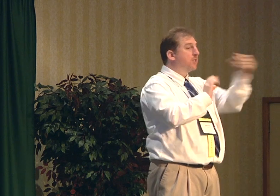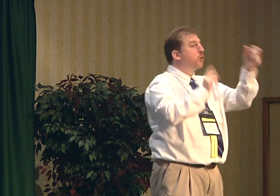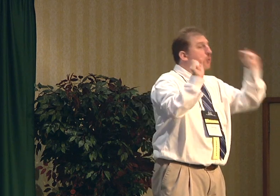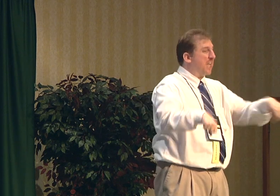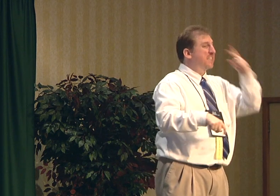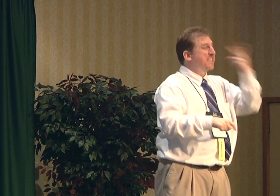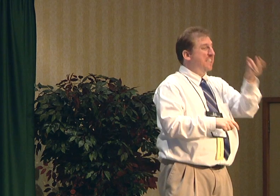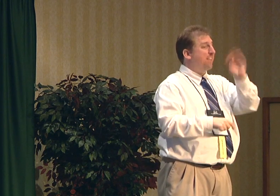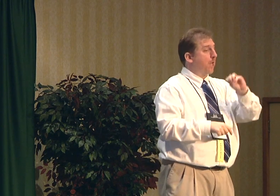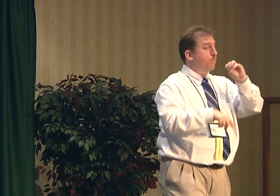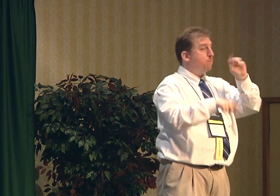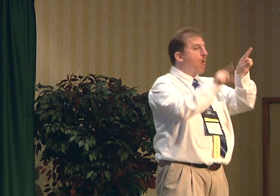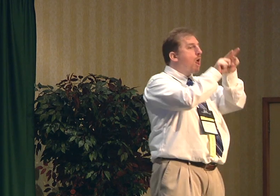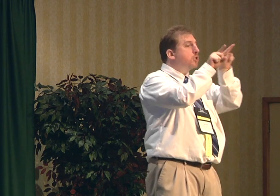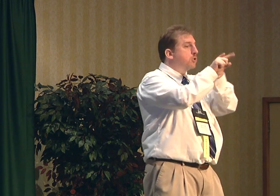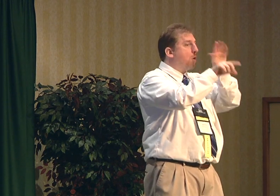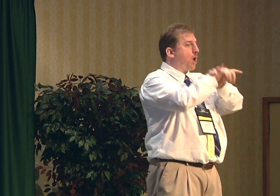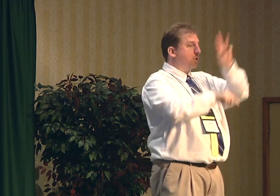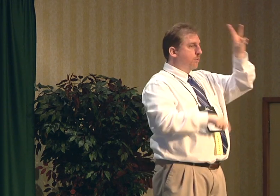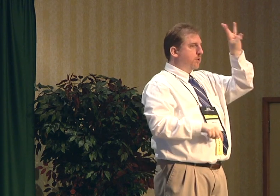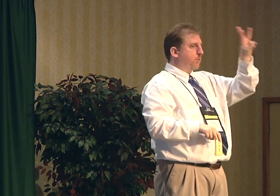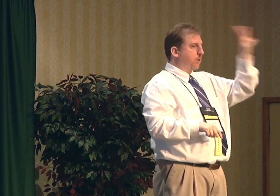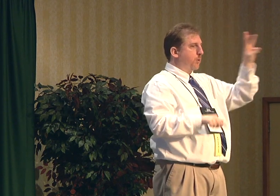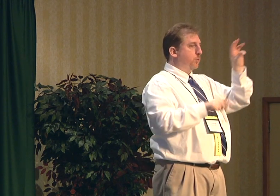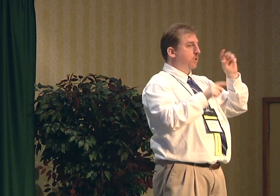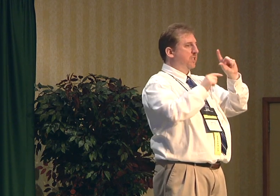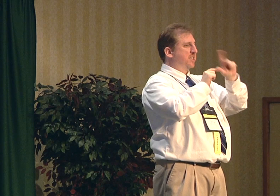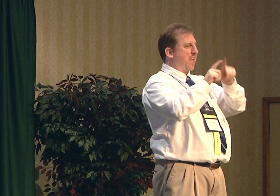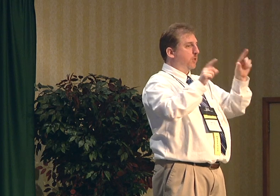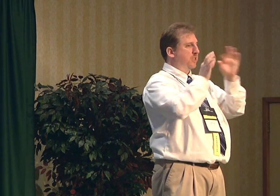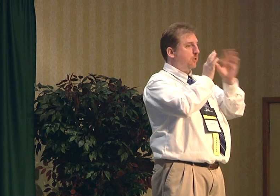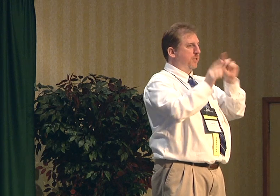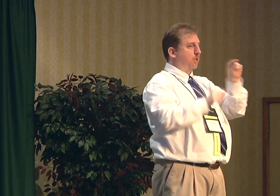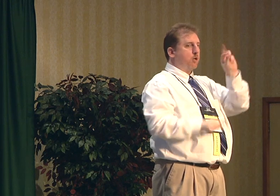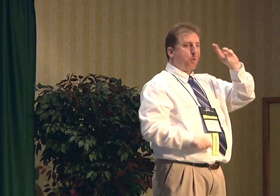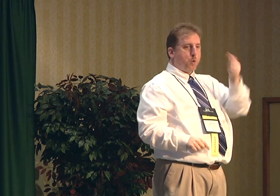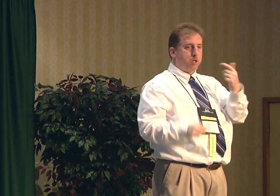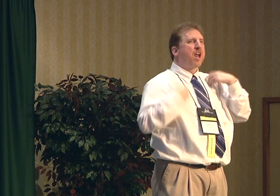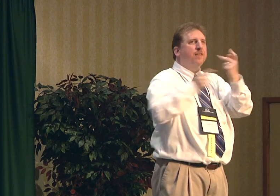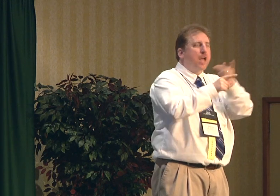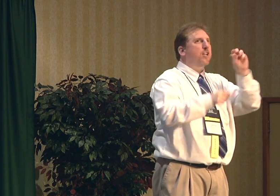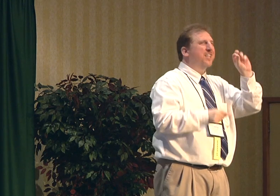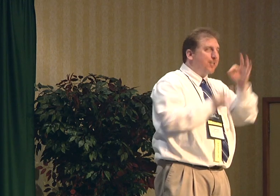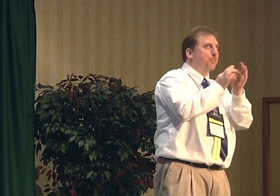this recommendation of pre-recorded sign language video content is critical, and it would also be available